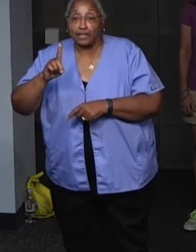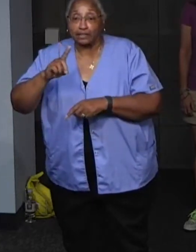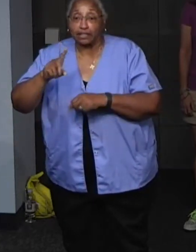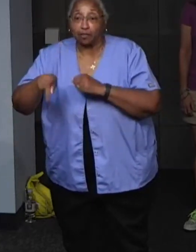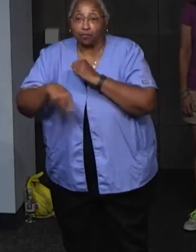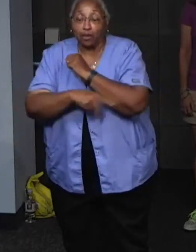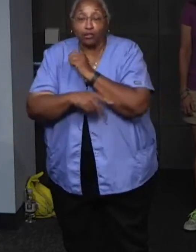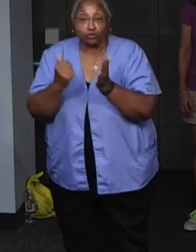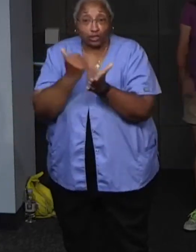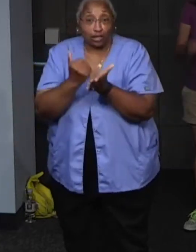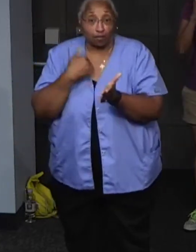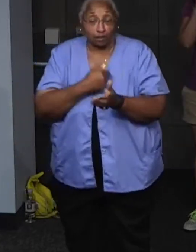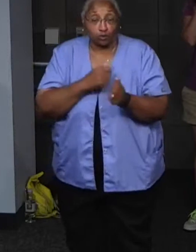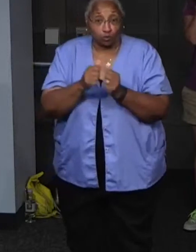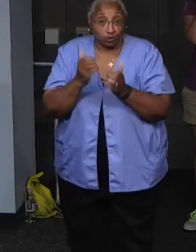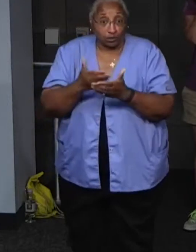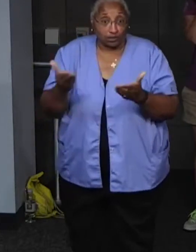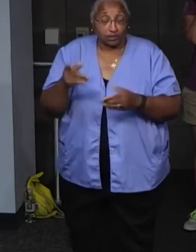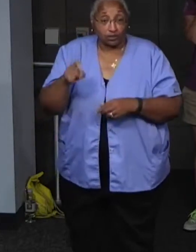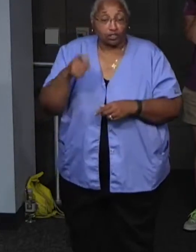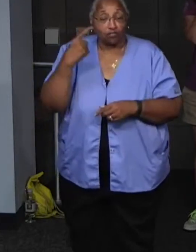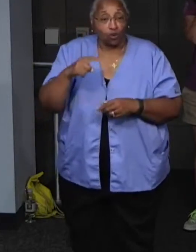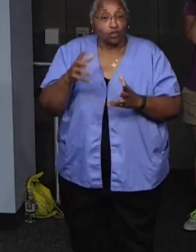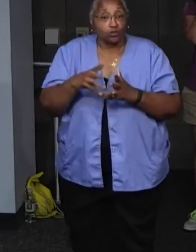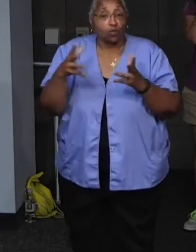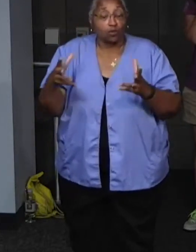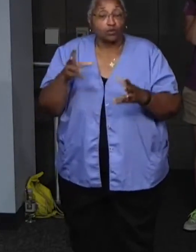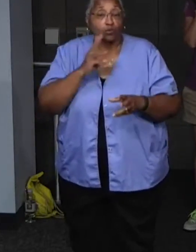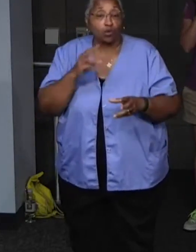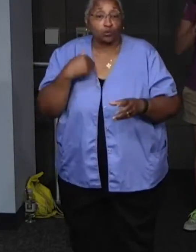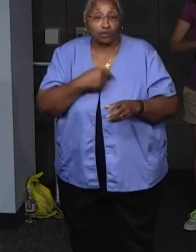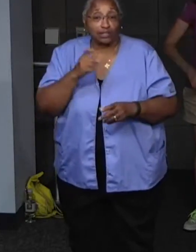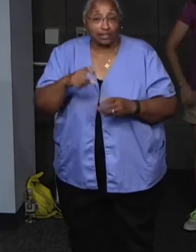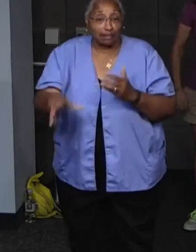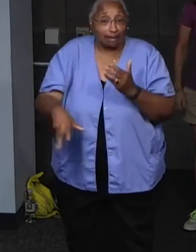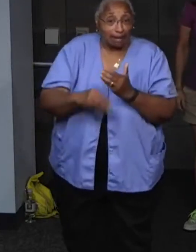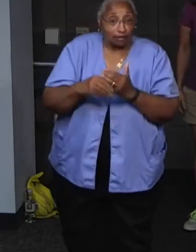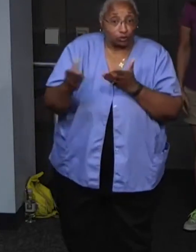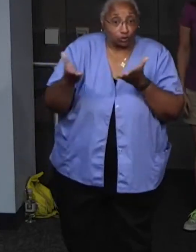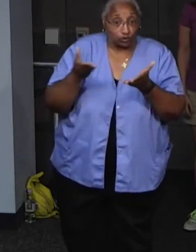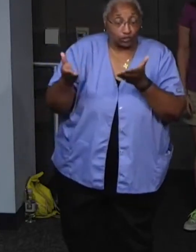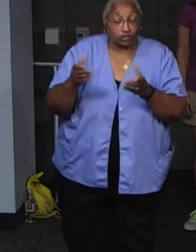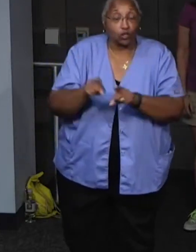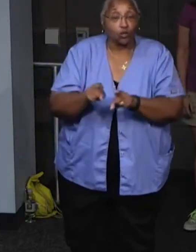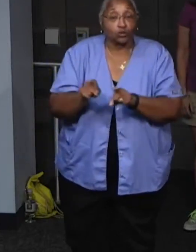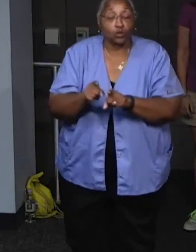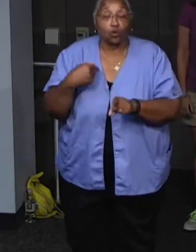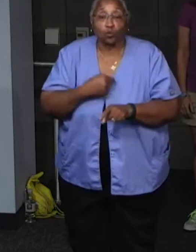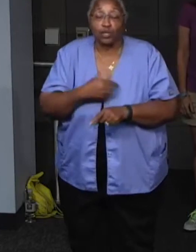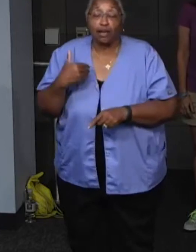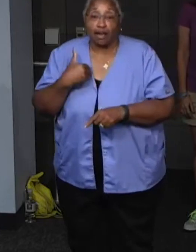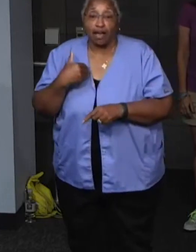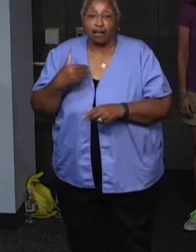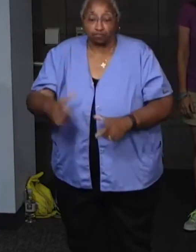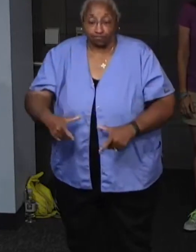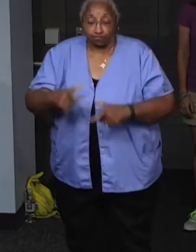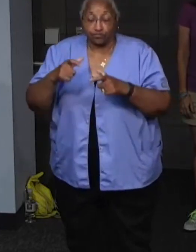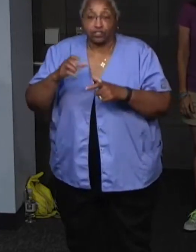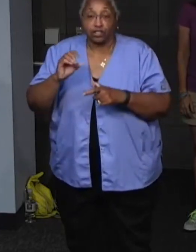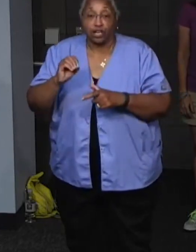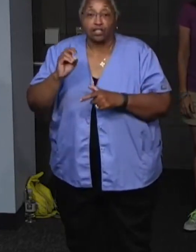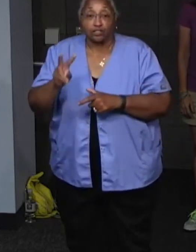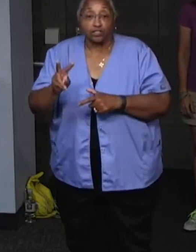need for the amount of water we need and for extra service. And I just checked, we do still have oxygen bottles available at